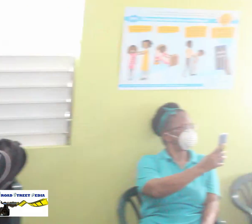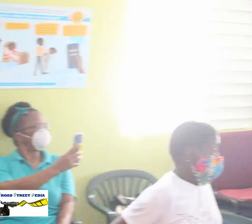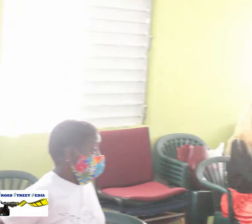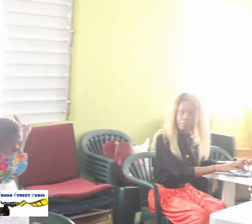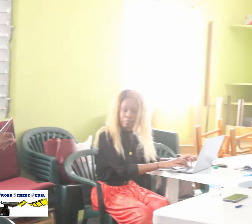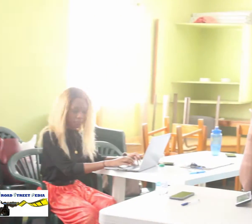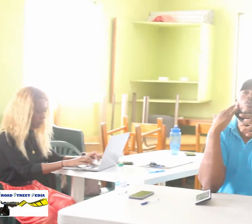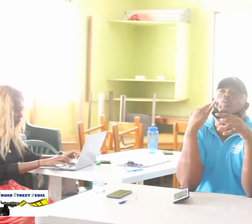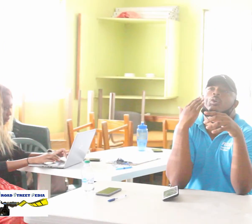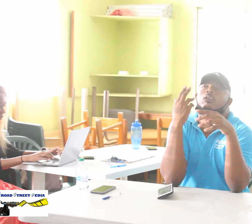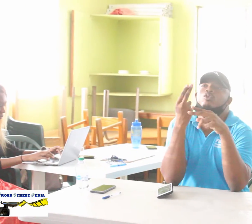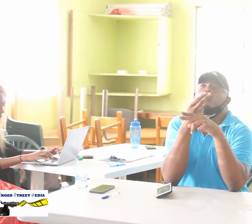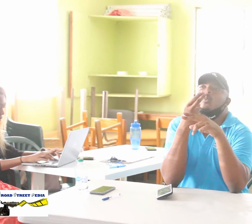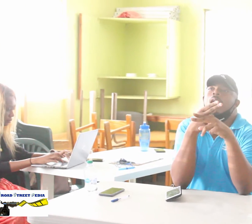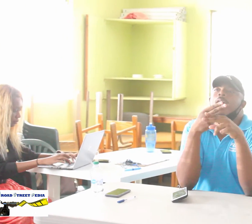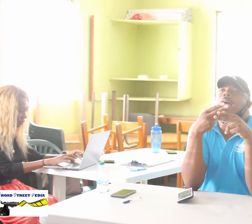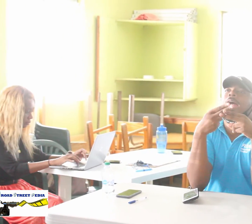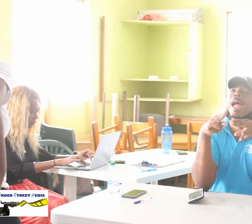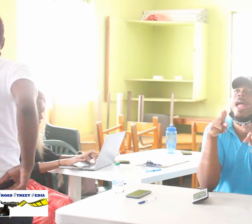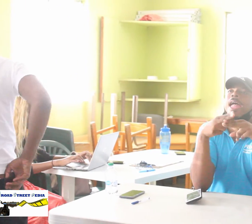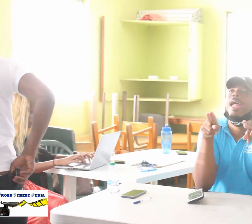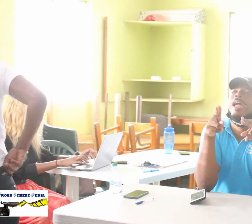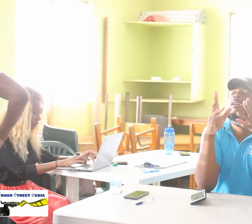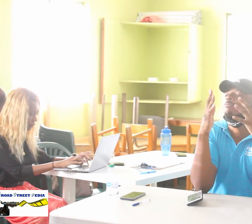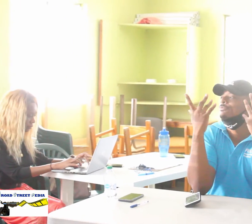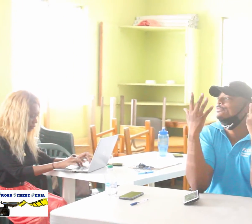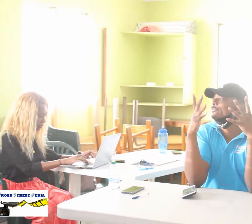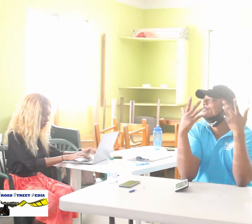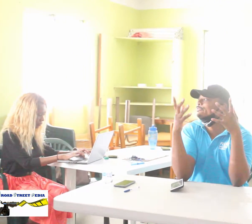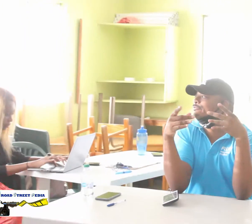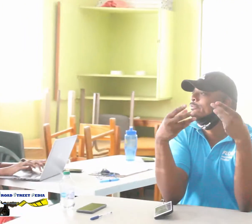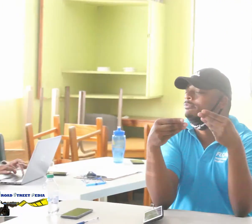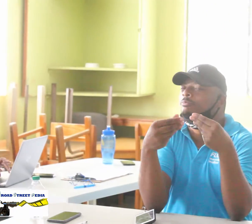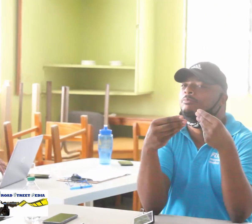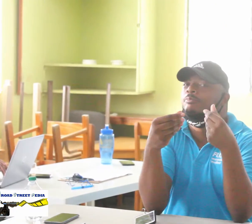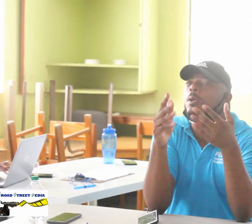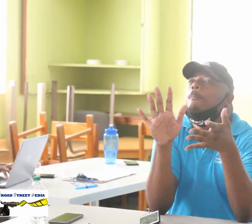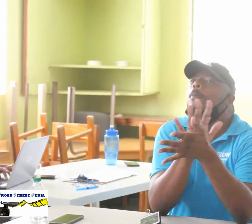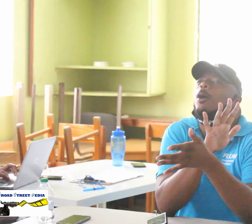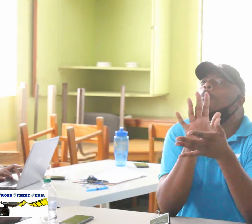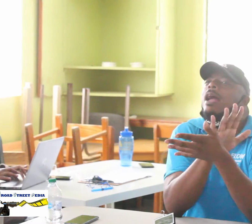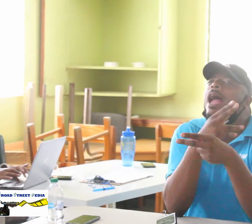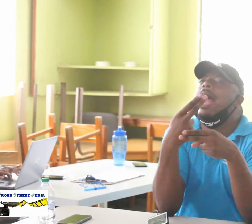The one that we saw last month, I can't remember what one, and he used that particular one.